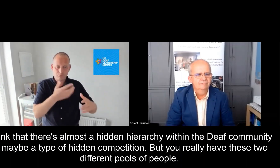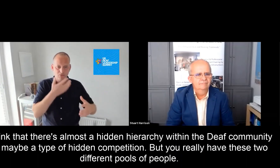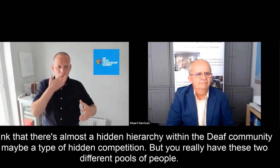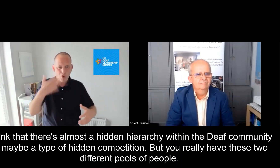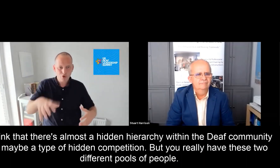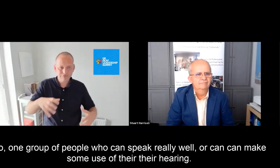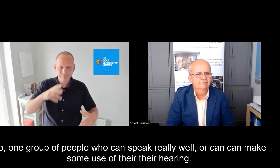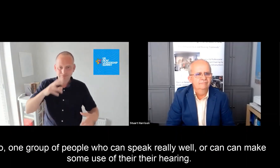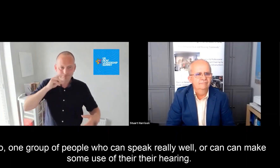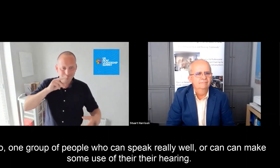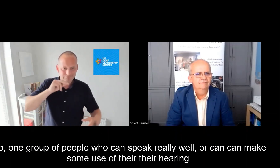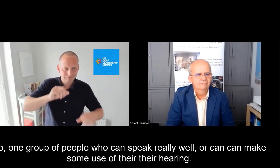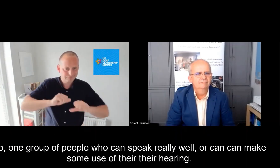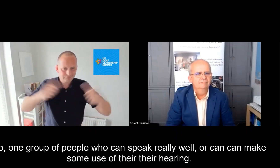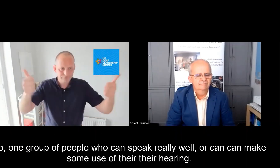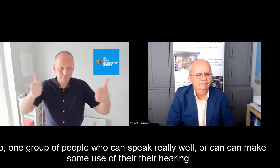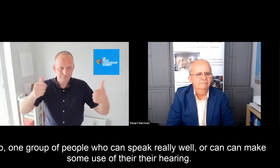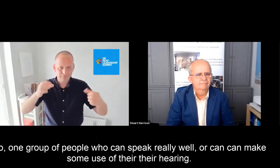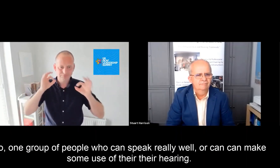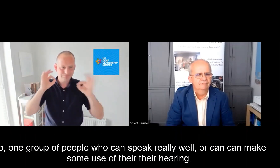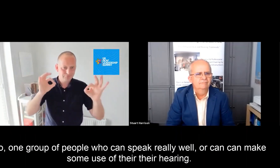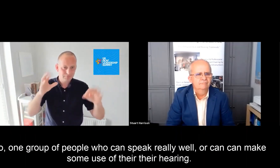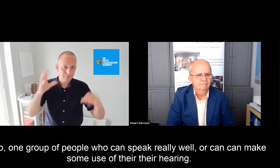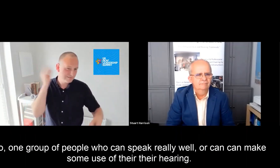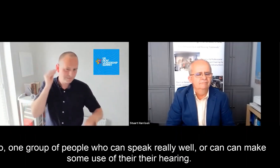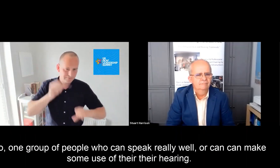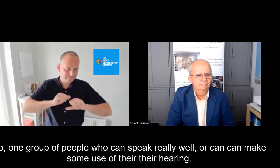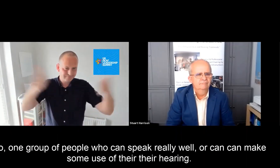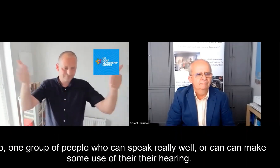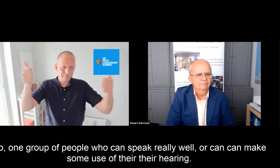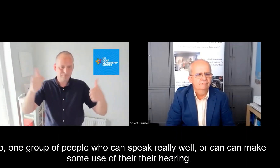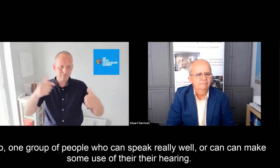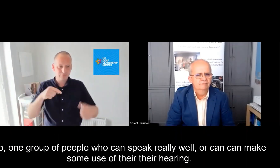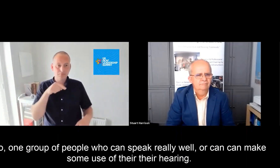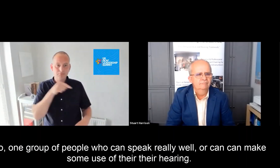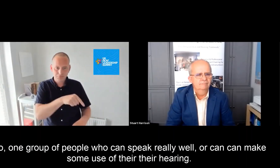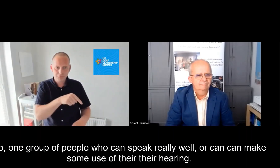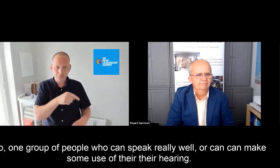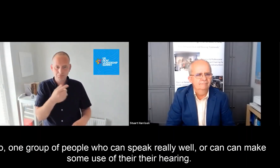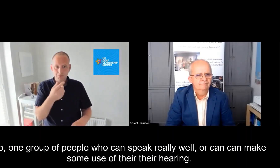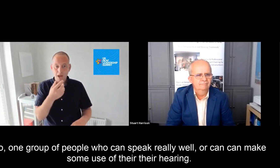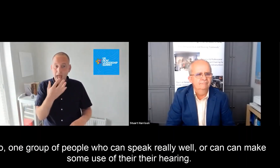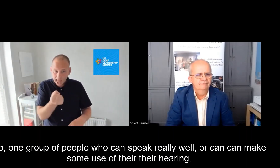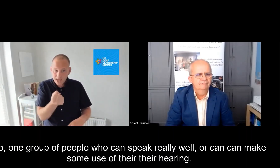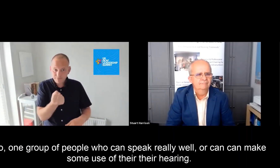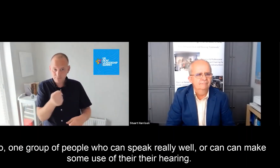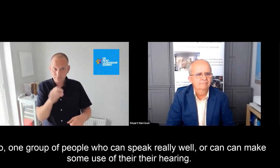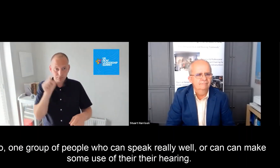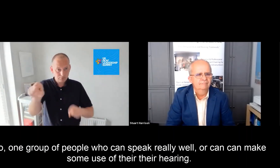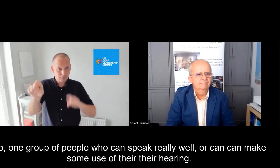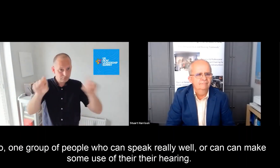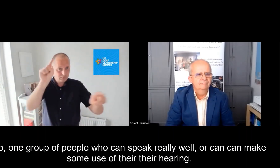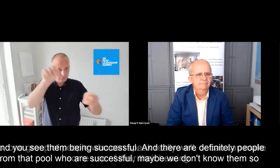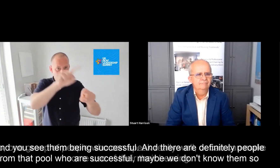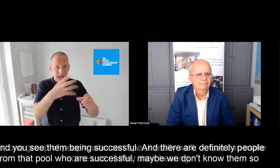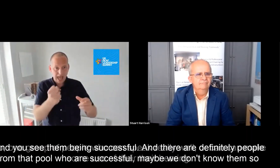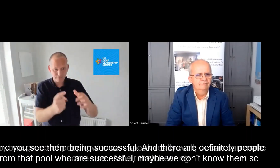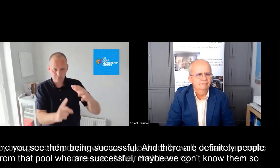people. So one group of people who can speak really well or can make some use of their hearing, and you